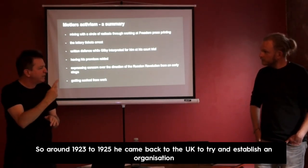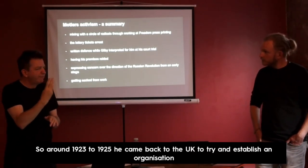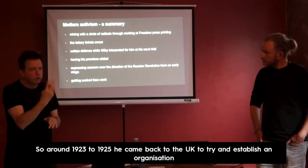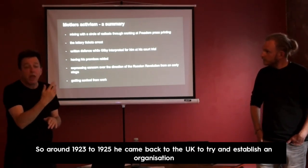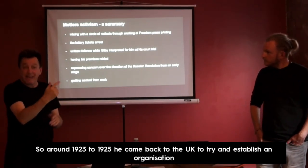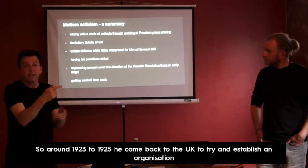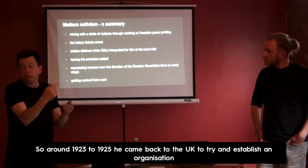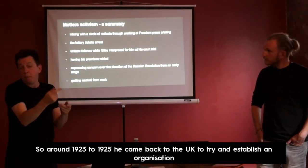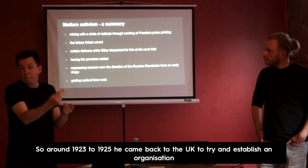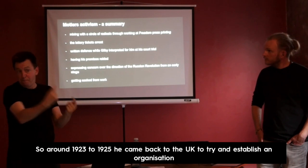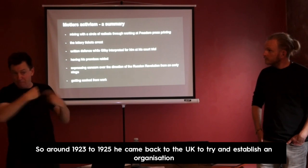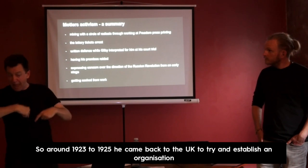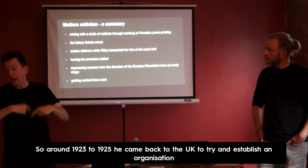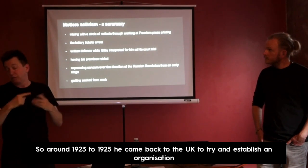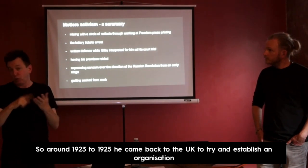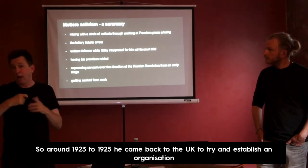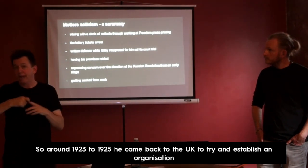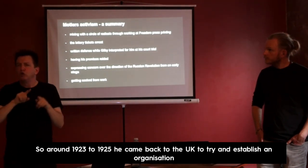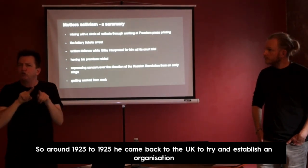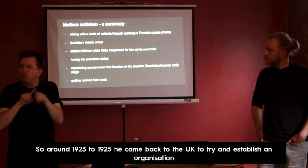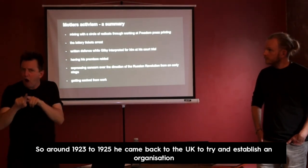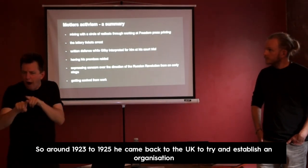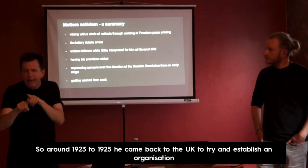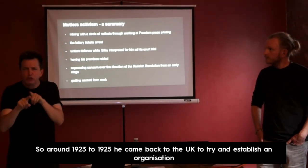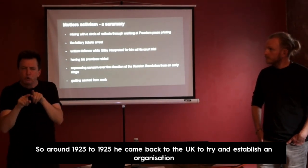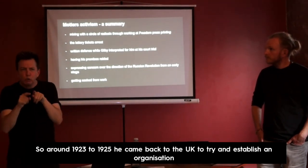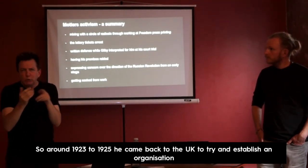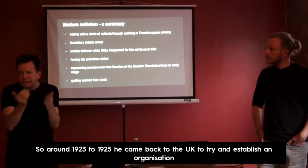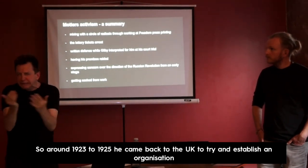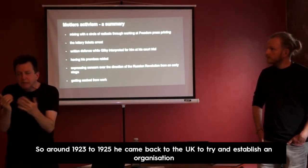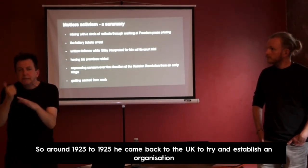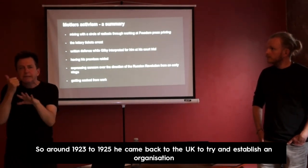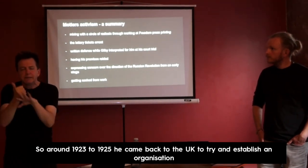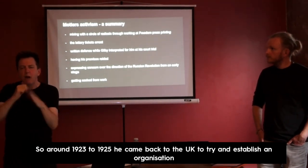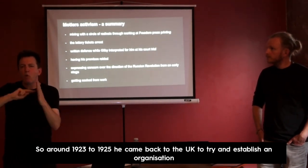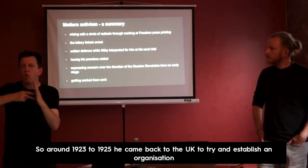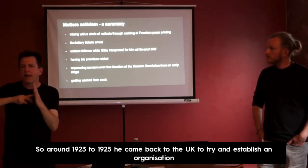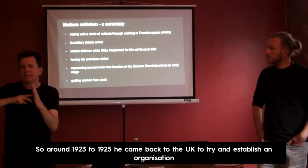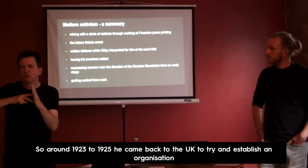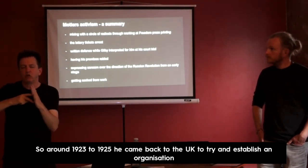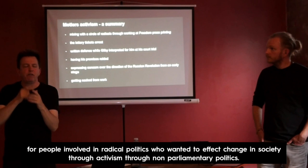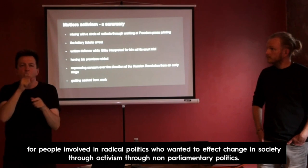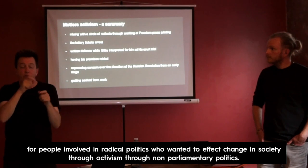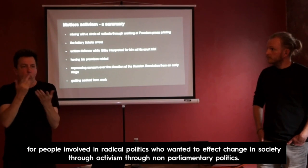So around 1923 to 25, he came back to the UK to try and establish an organisation